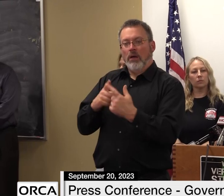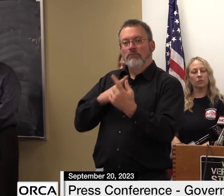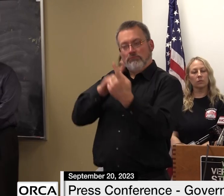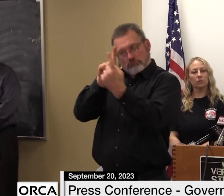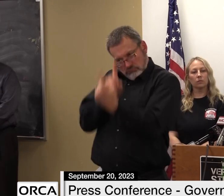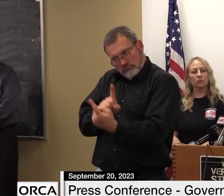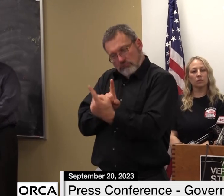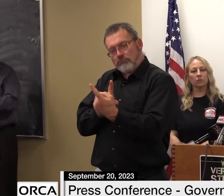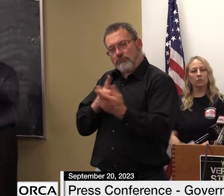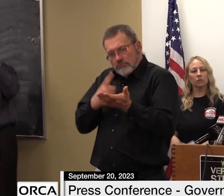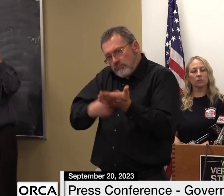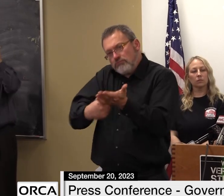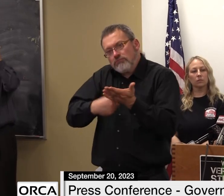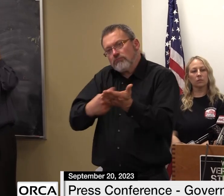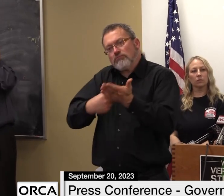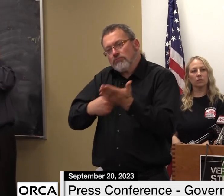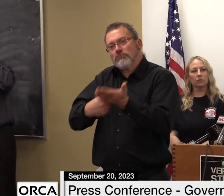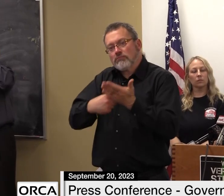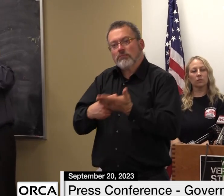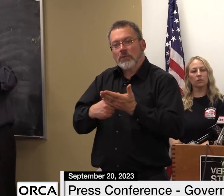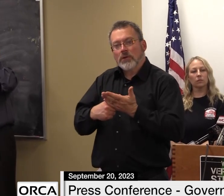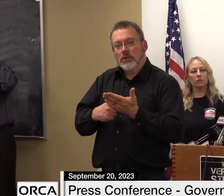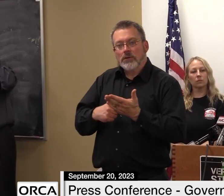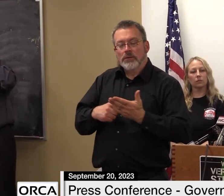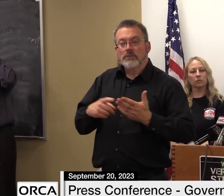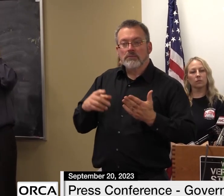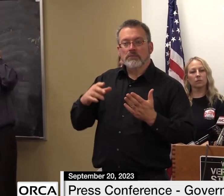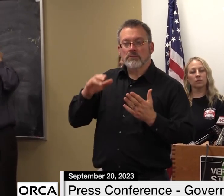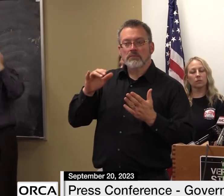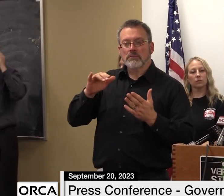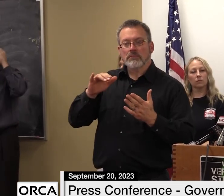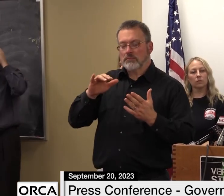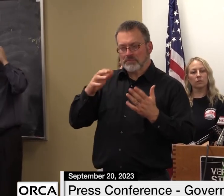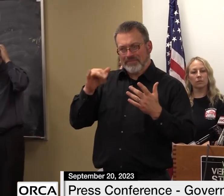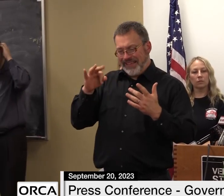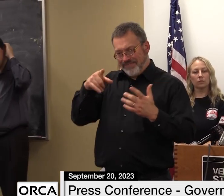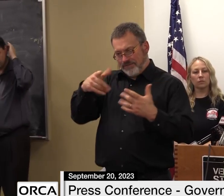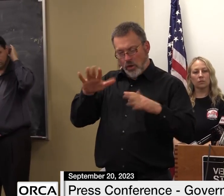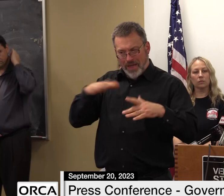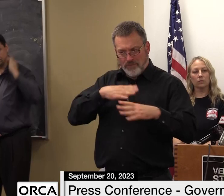it's for emergency protective measures, that's covered.